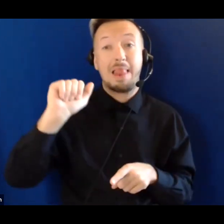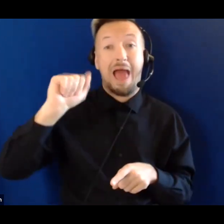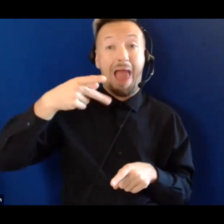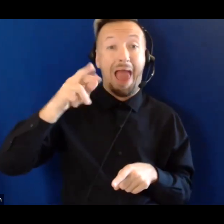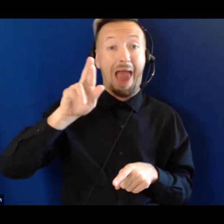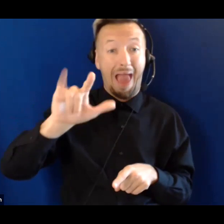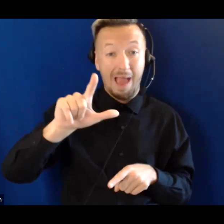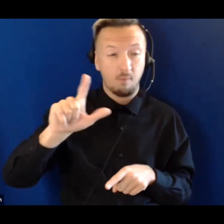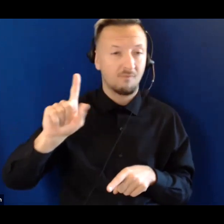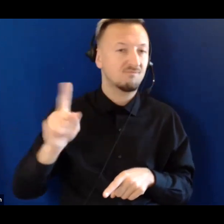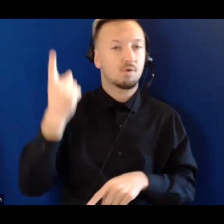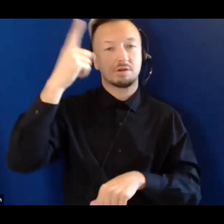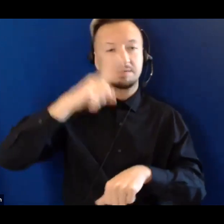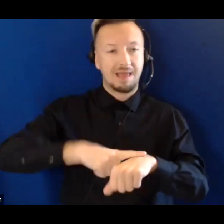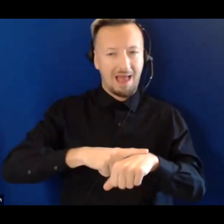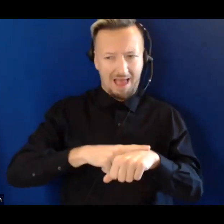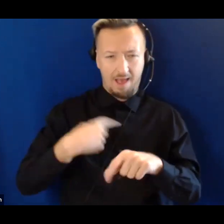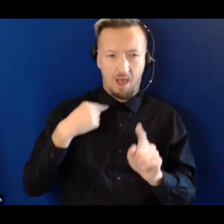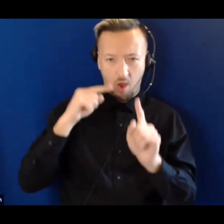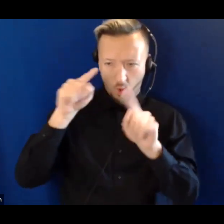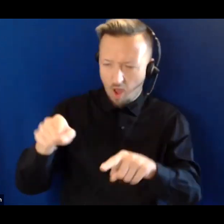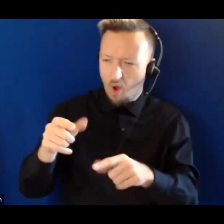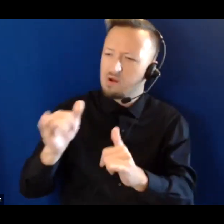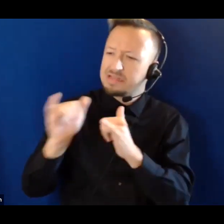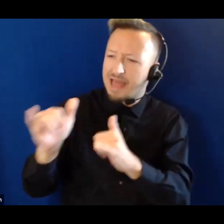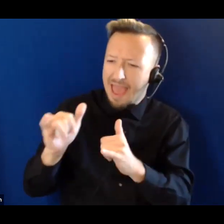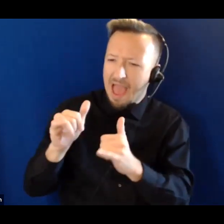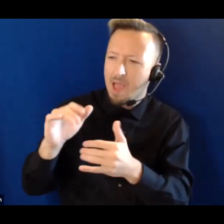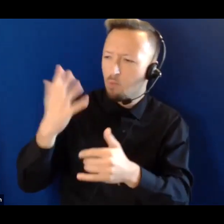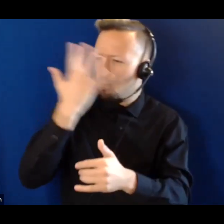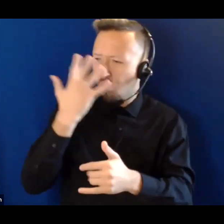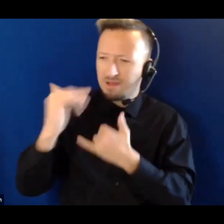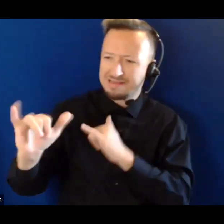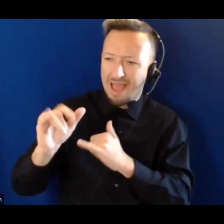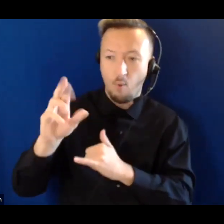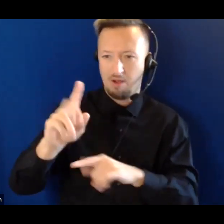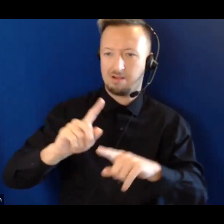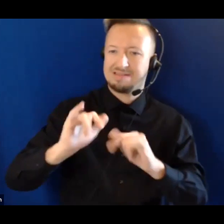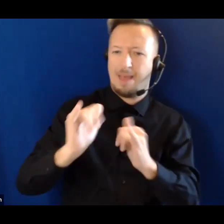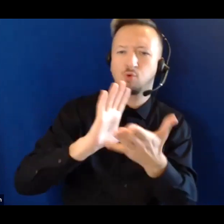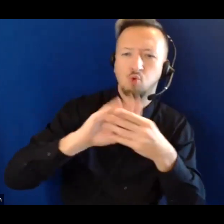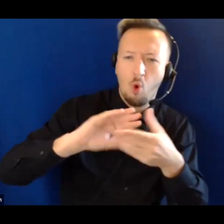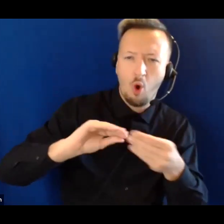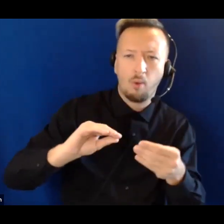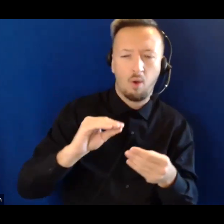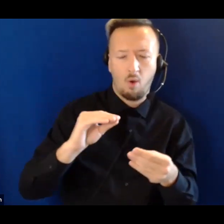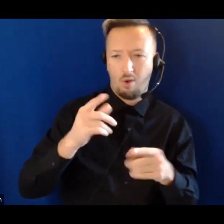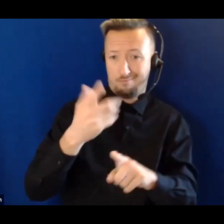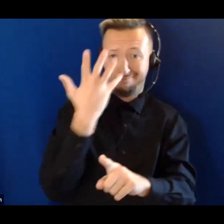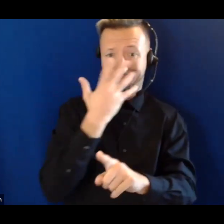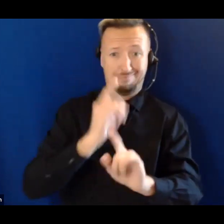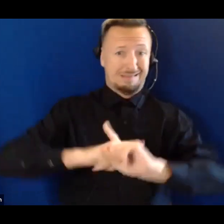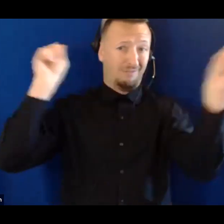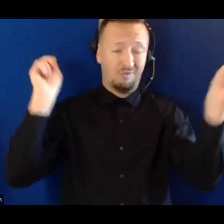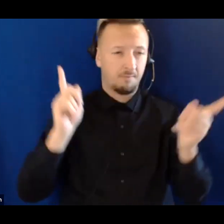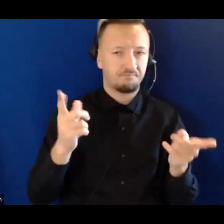first time that I saw folks that either looked like me or had similar stories or like looked nothing like me. And I was so excited to see and experience